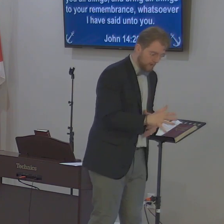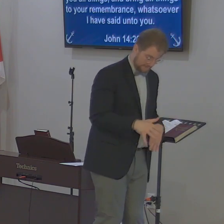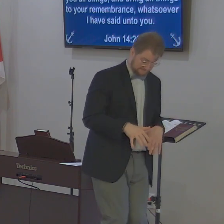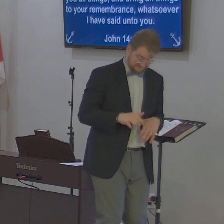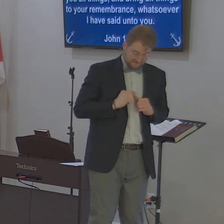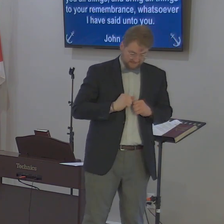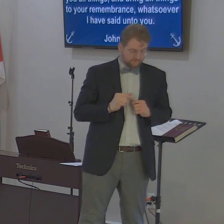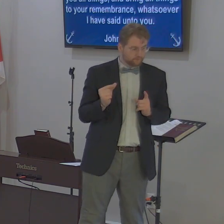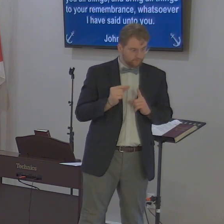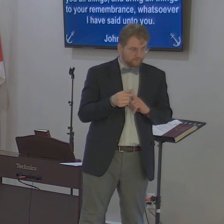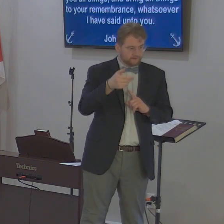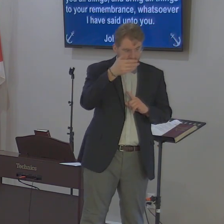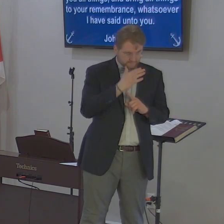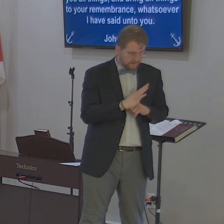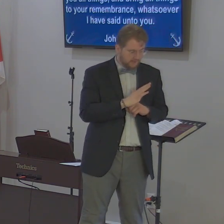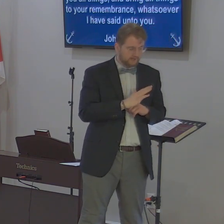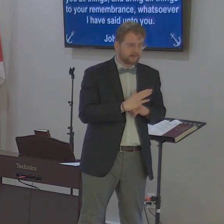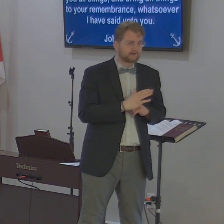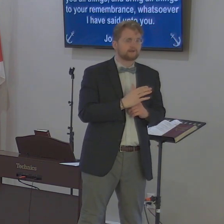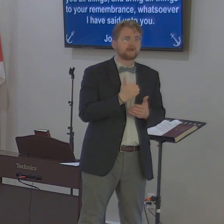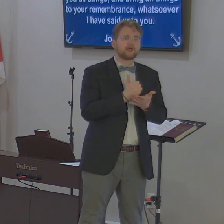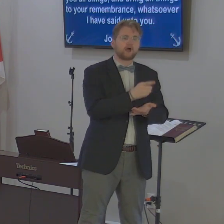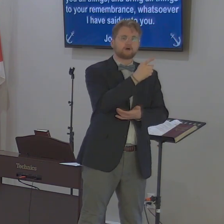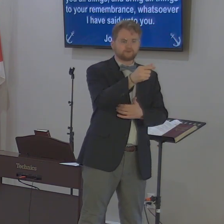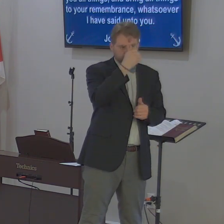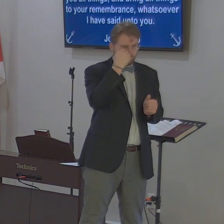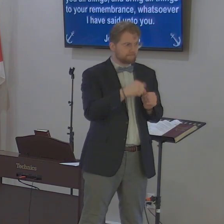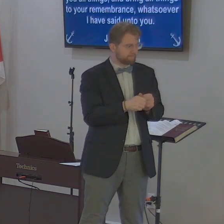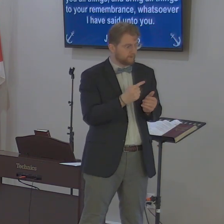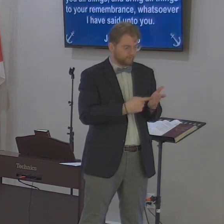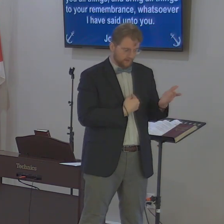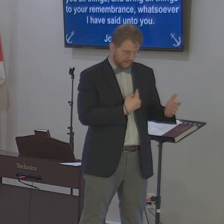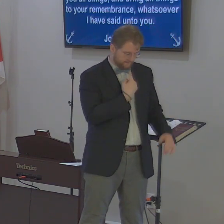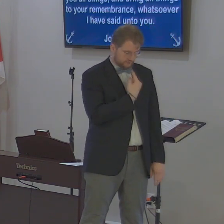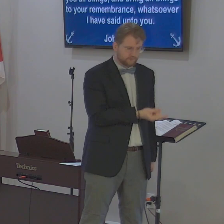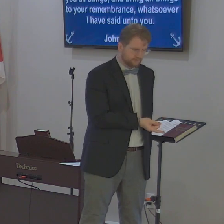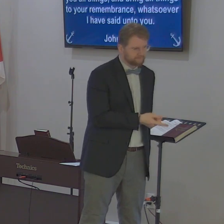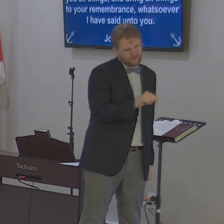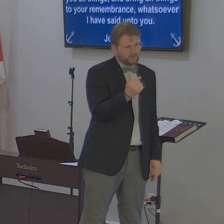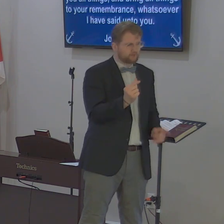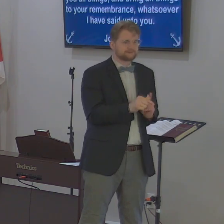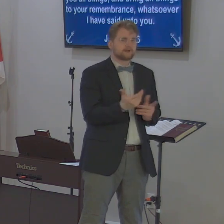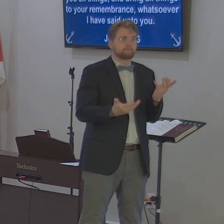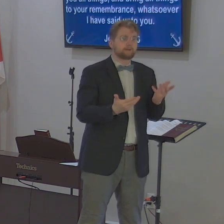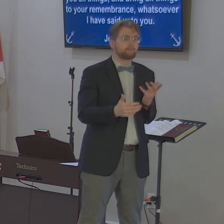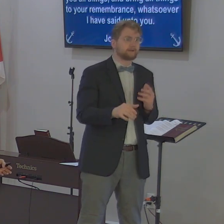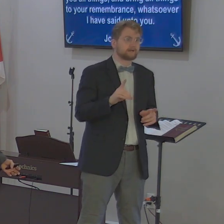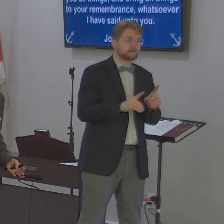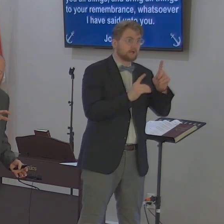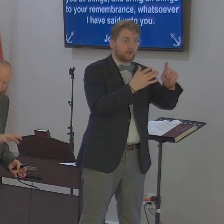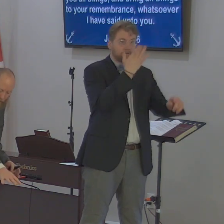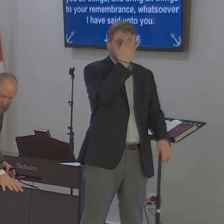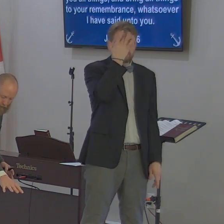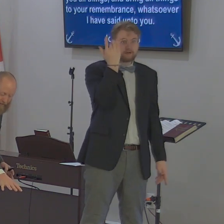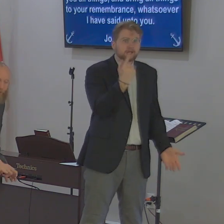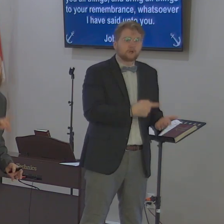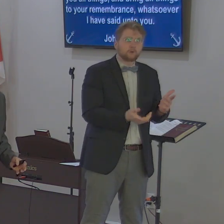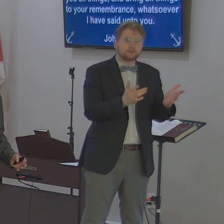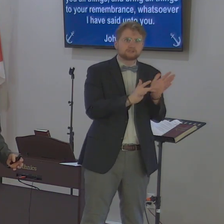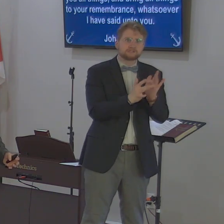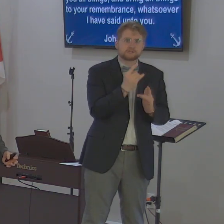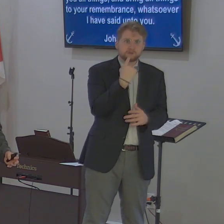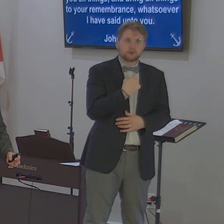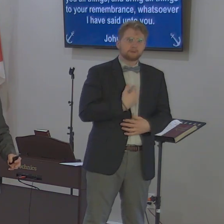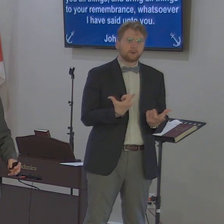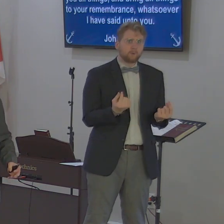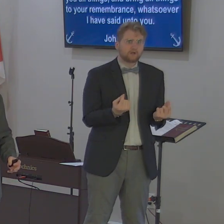of God and bring into remembrance those things that I've said unto you. In other words, they might not remember what Jesus told them, but the